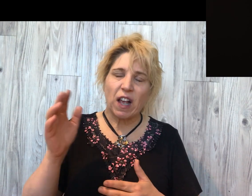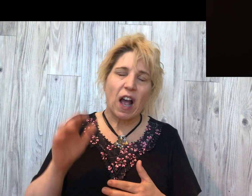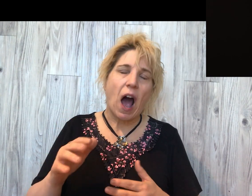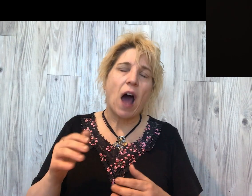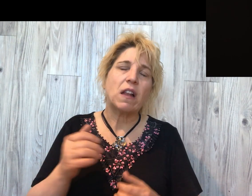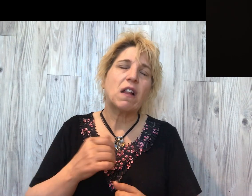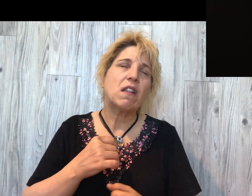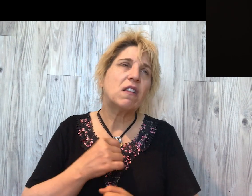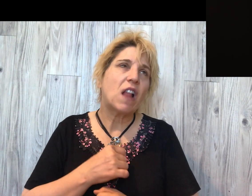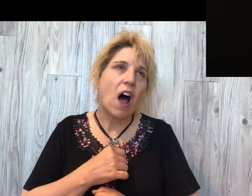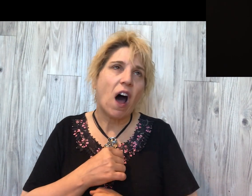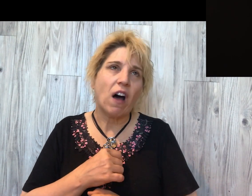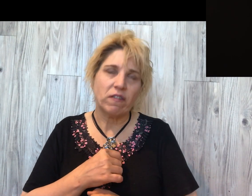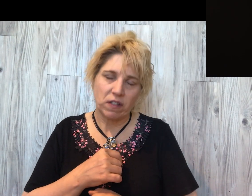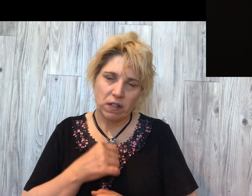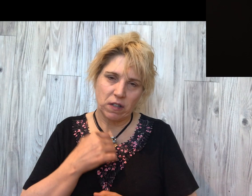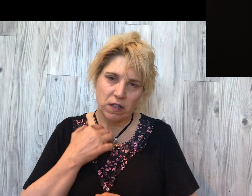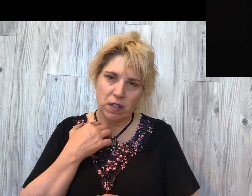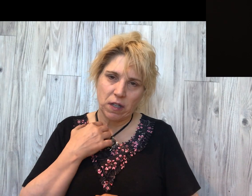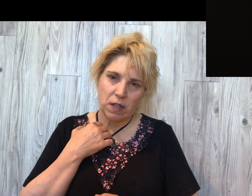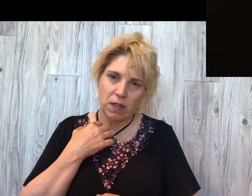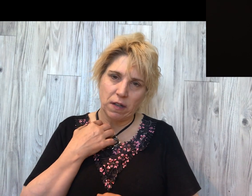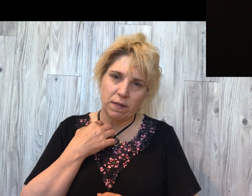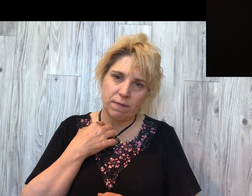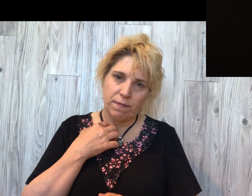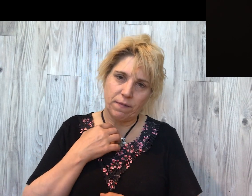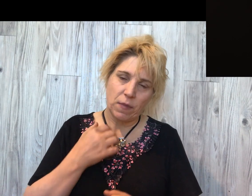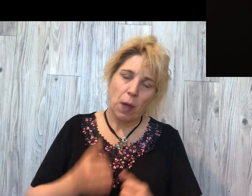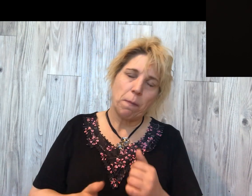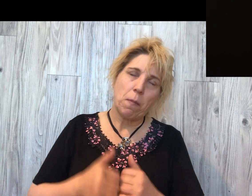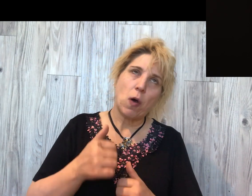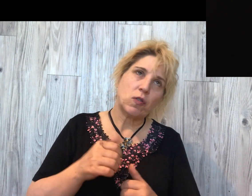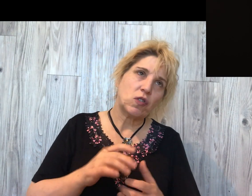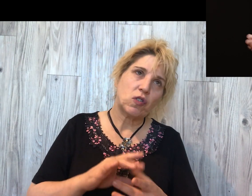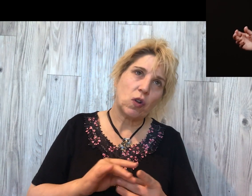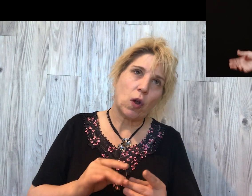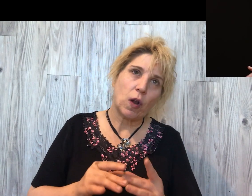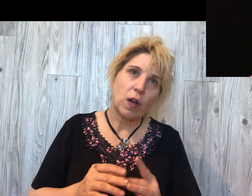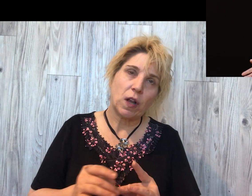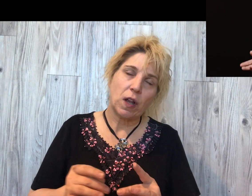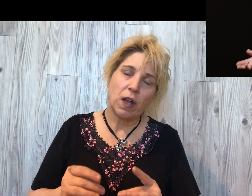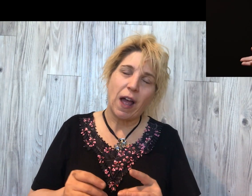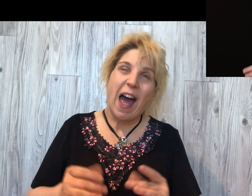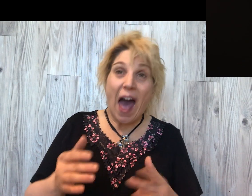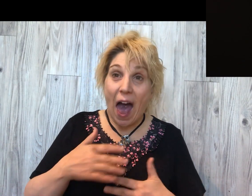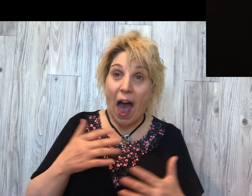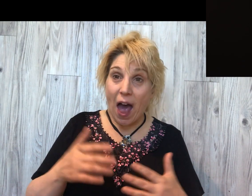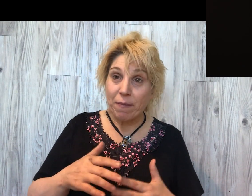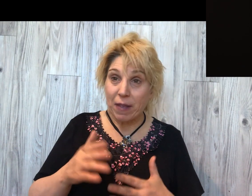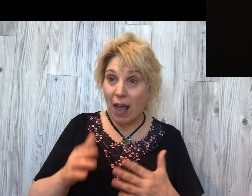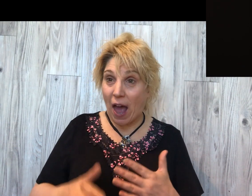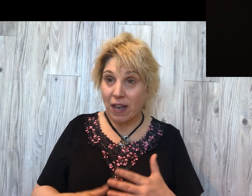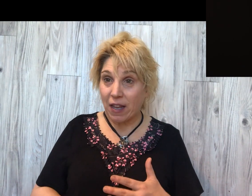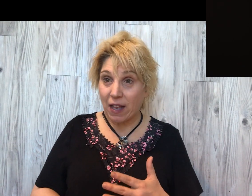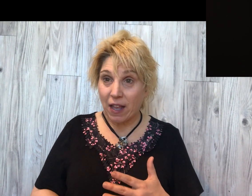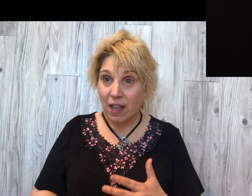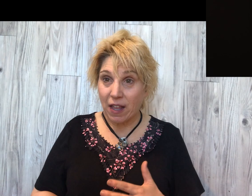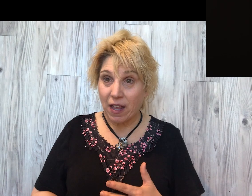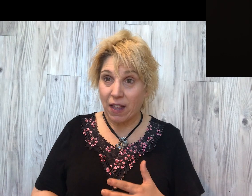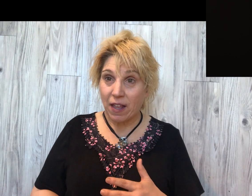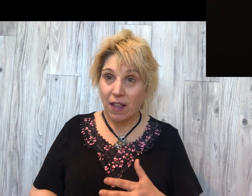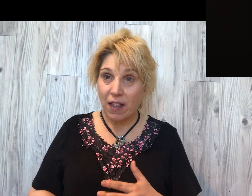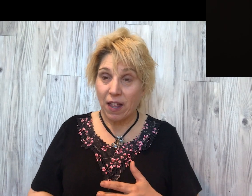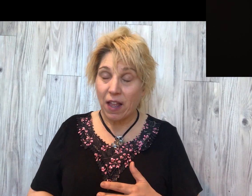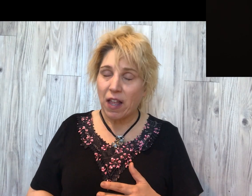God loves to give most. You know, most stories, even ones with a good, happy ending like this one, have